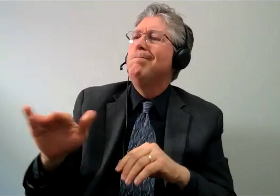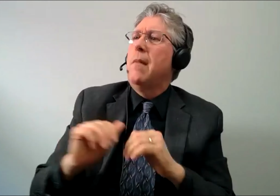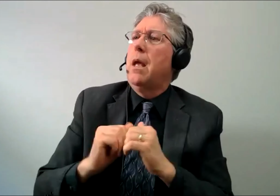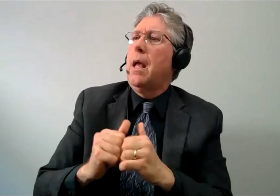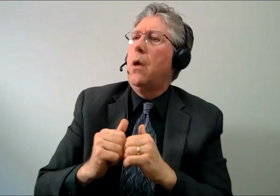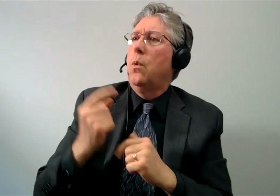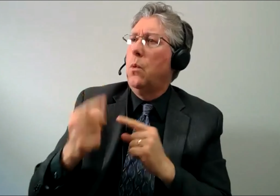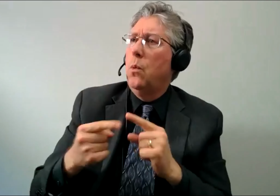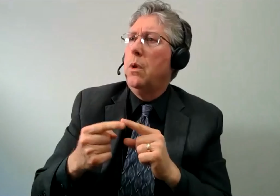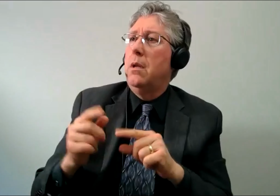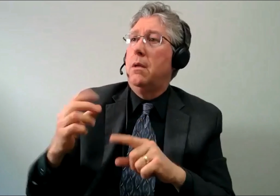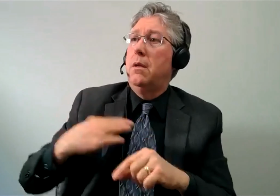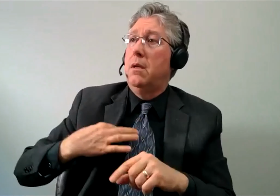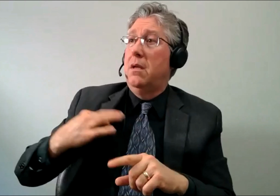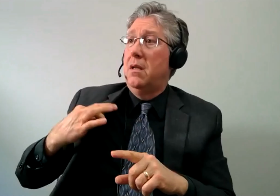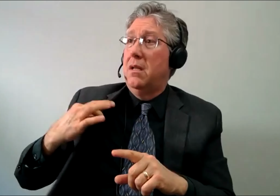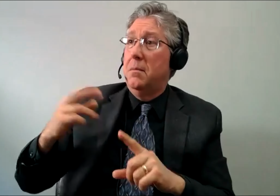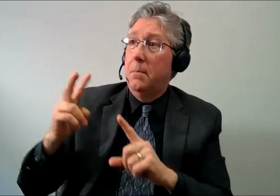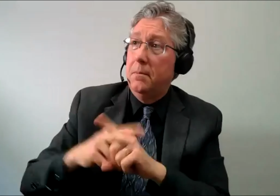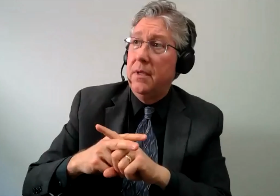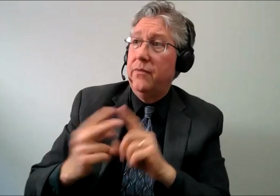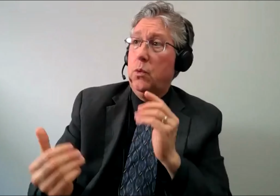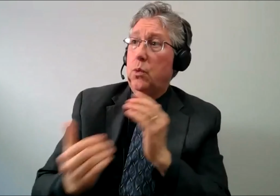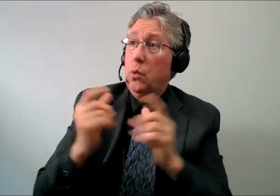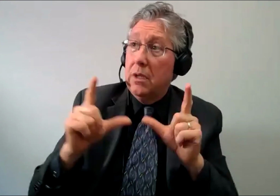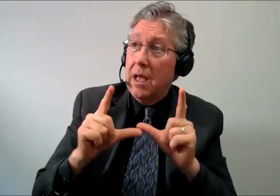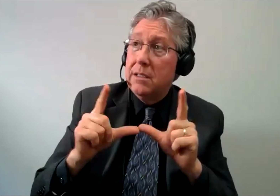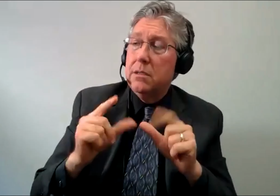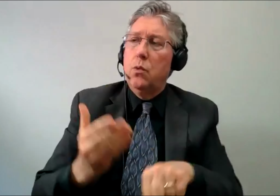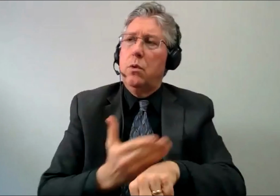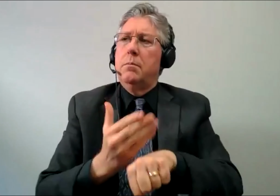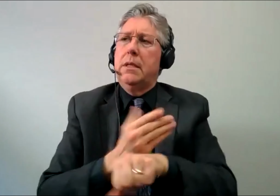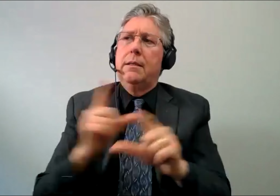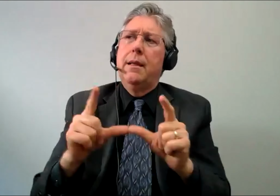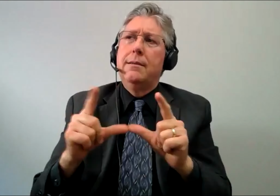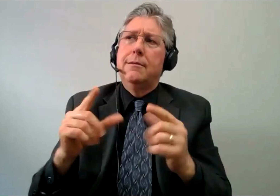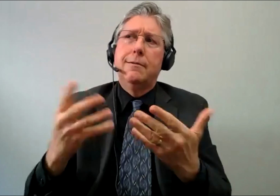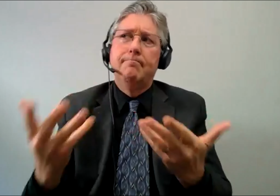able to apply for new licenses or updated licenses?